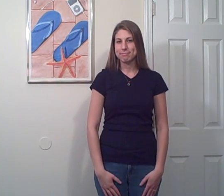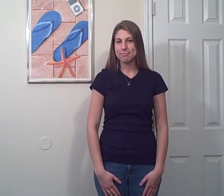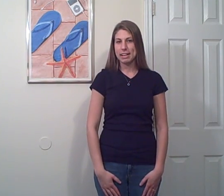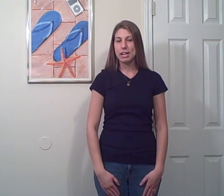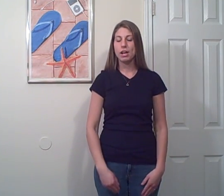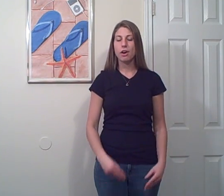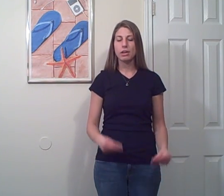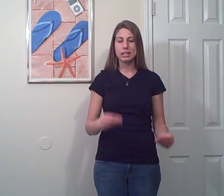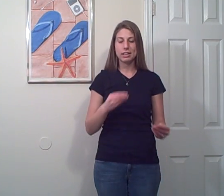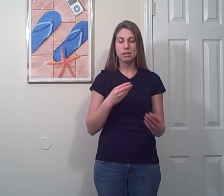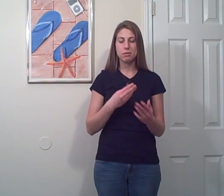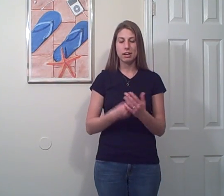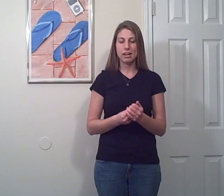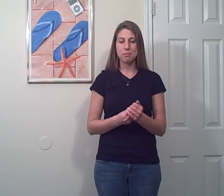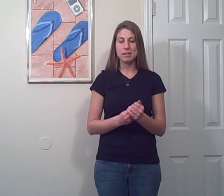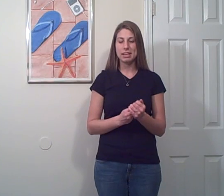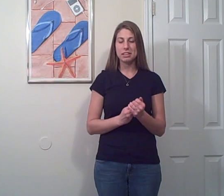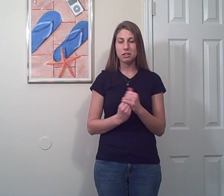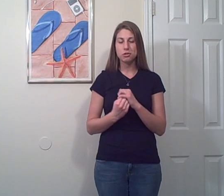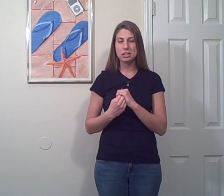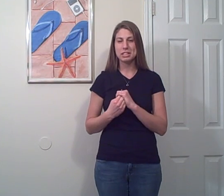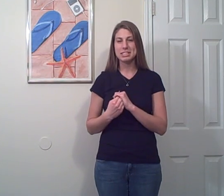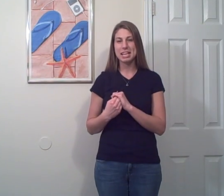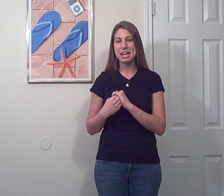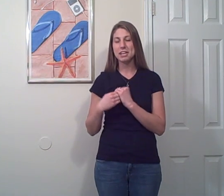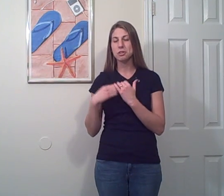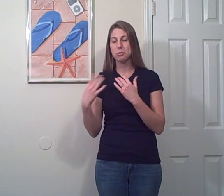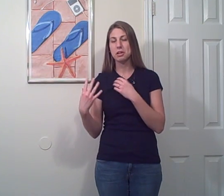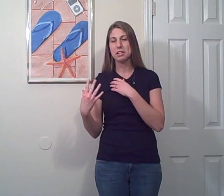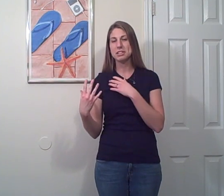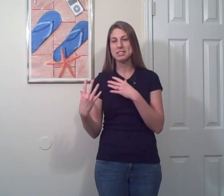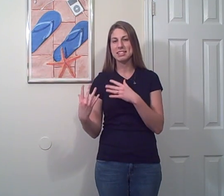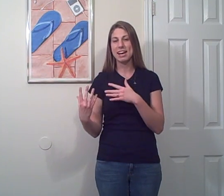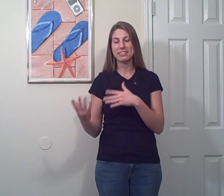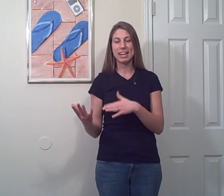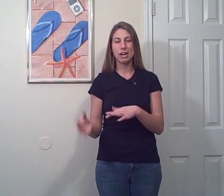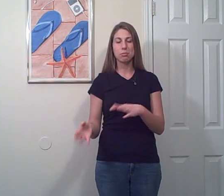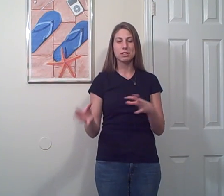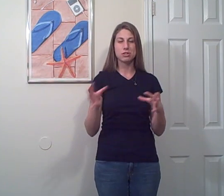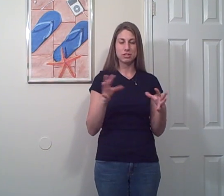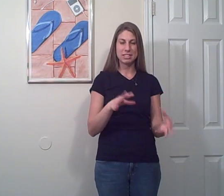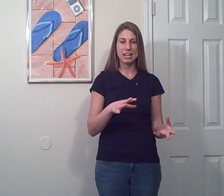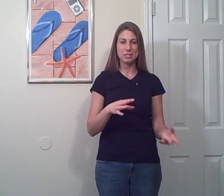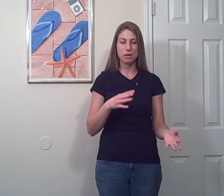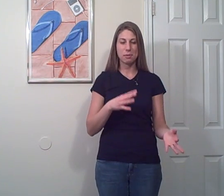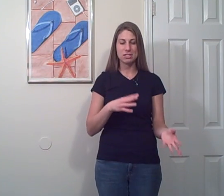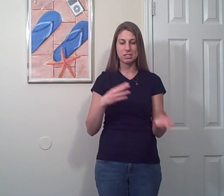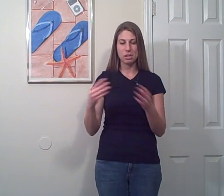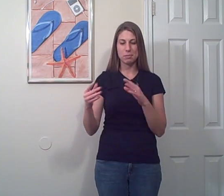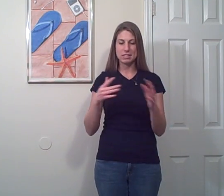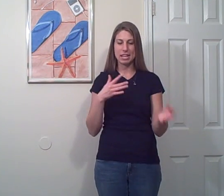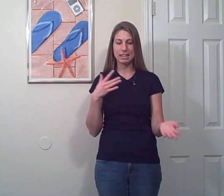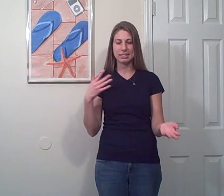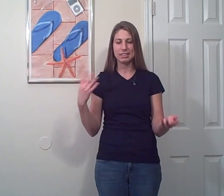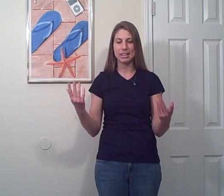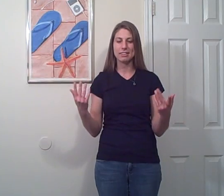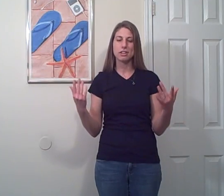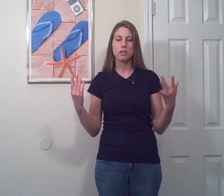I know it can be a little tricky saying the words out loud, but your signs aren't matching up exactly like,